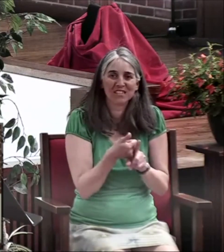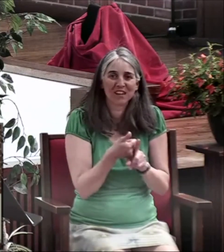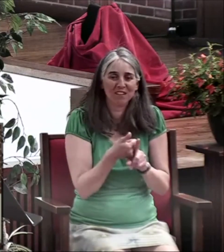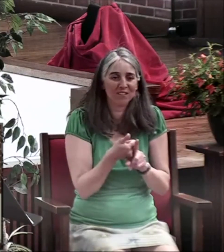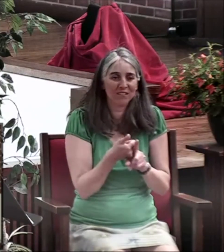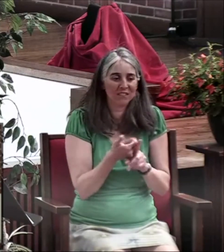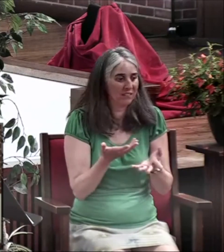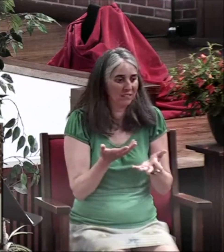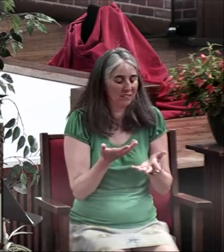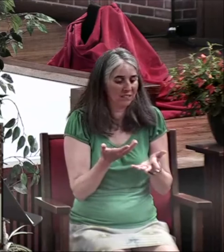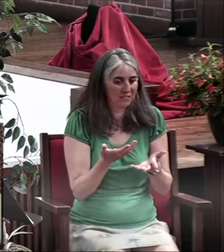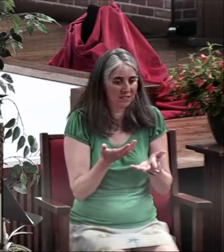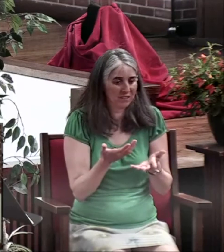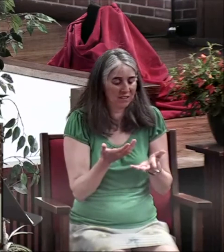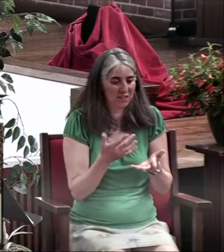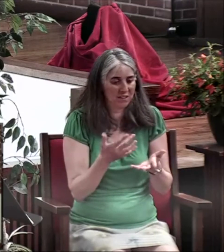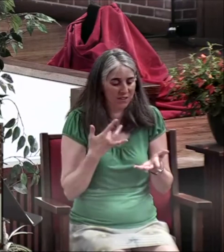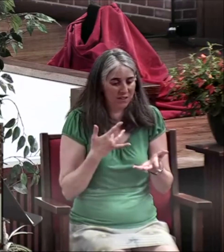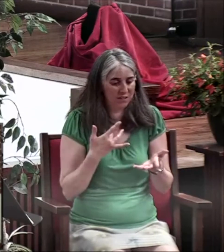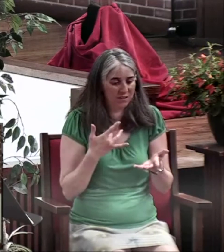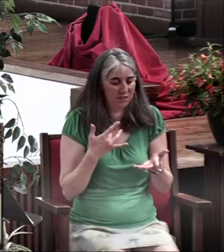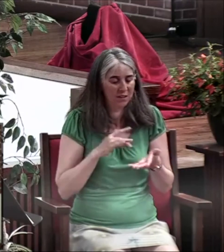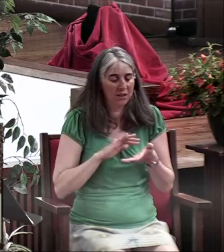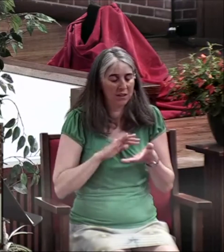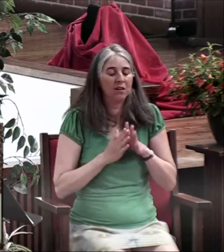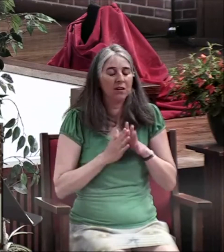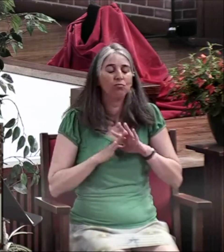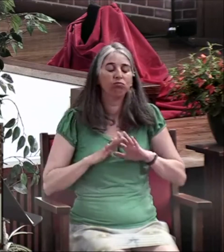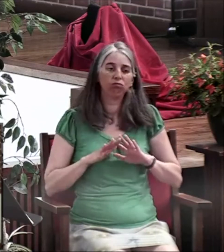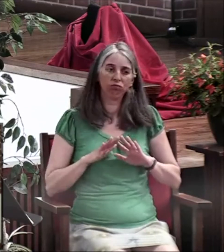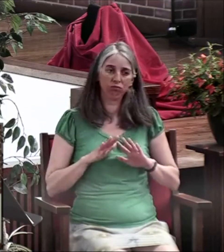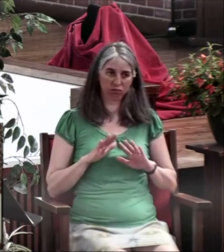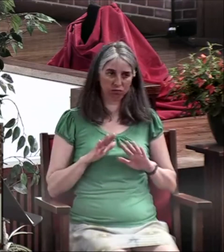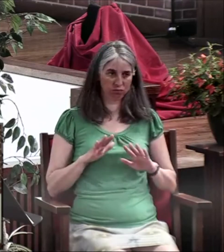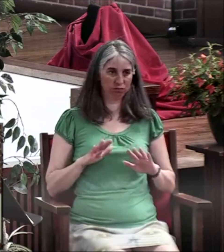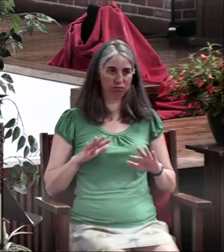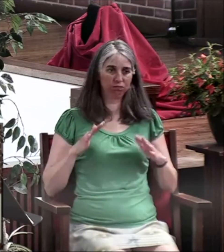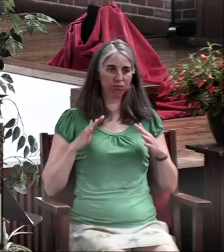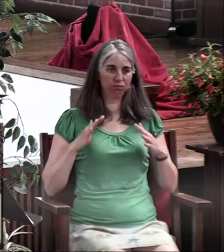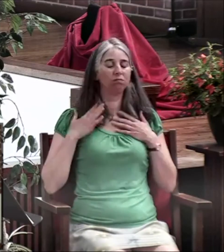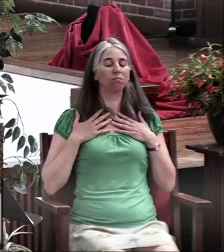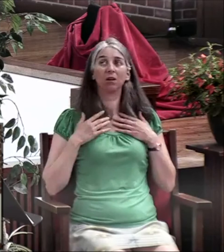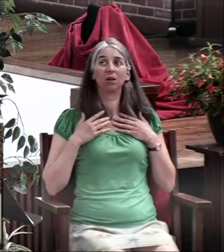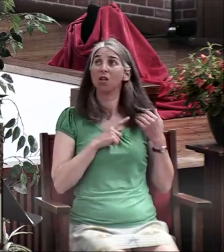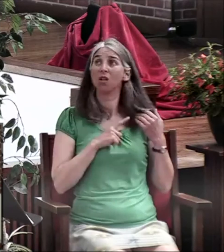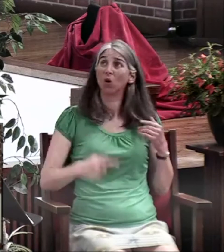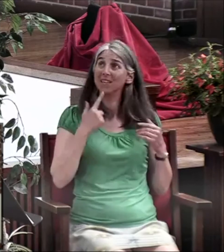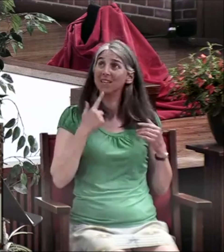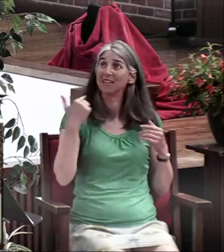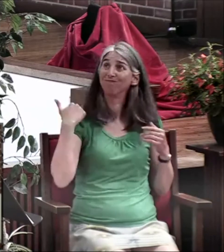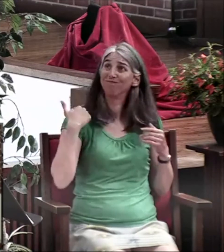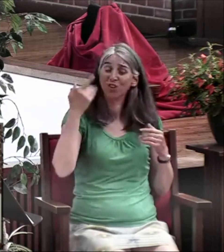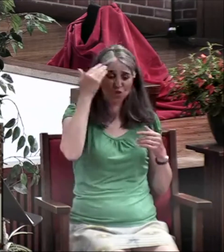there was an incredible peace that flooded the library. And it was as if the Lord said, don't you know that I love